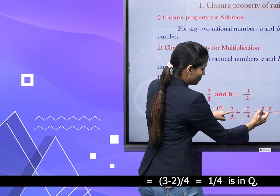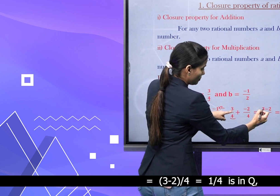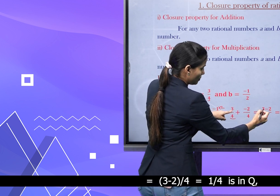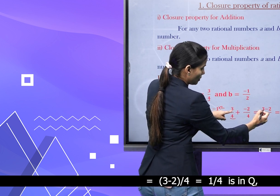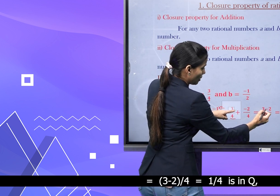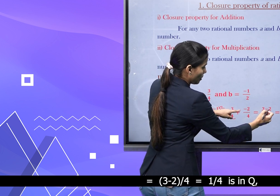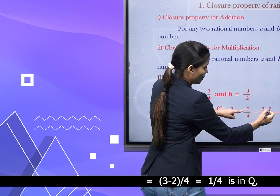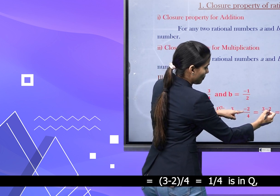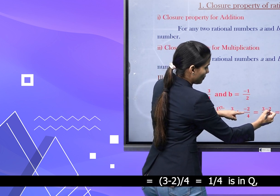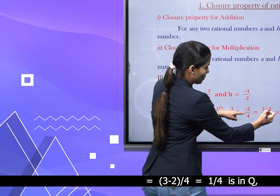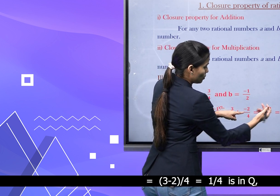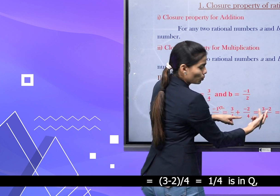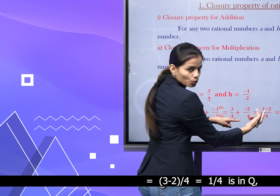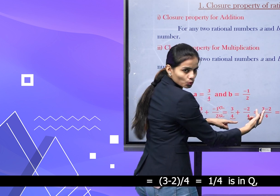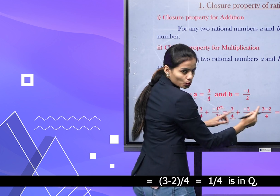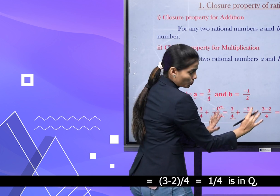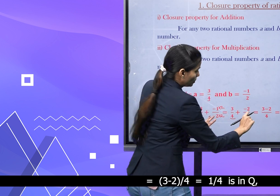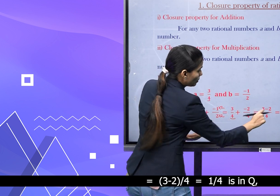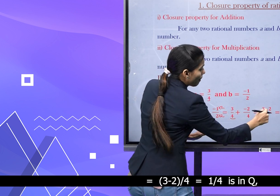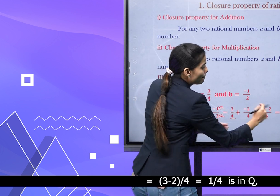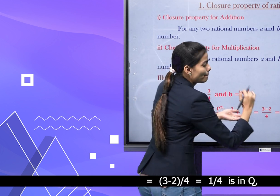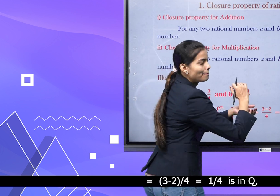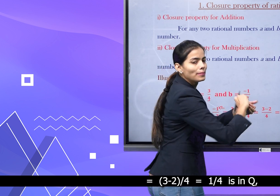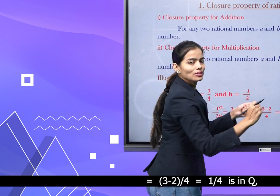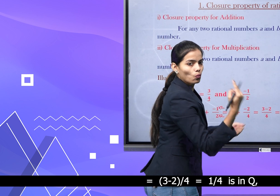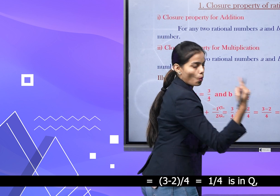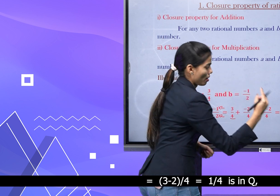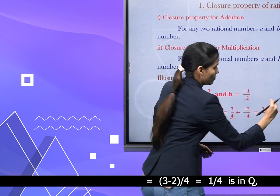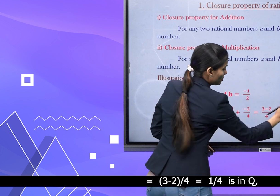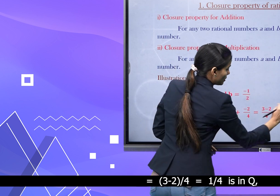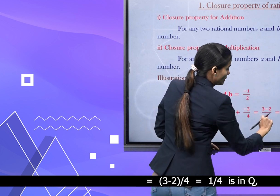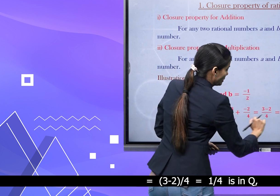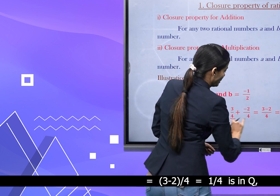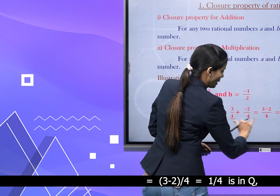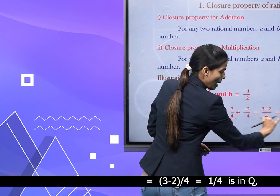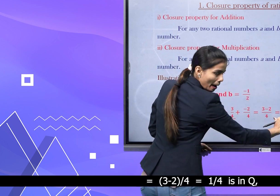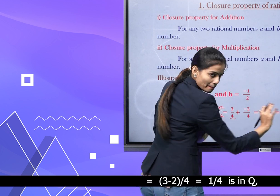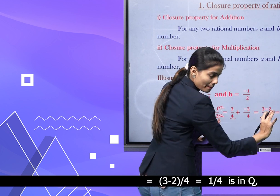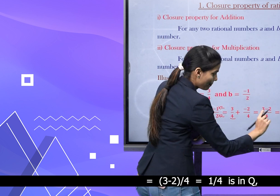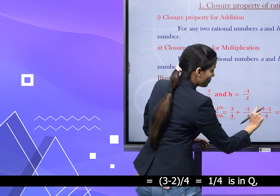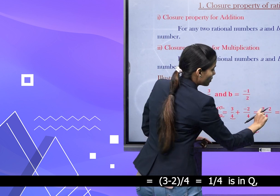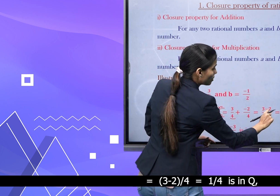is equal to 3 minus 2 by 4 is equal to 1 by 4 is in Q.